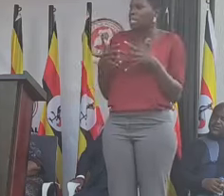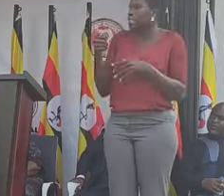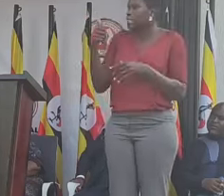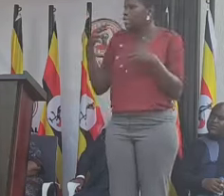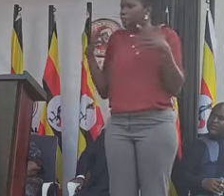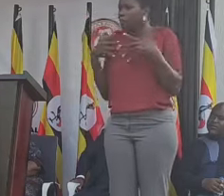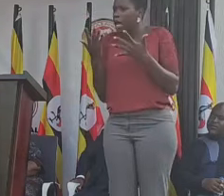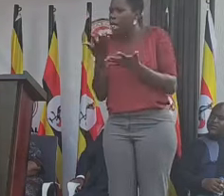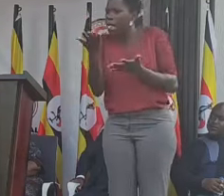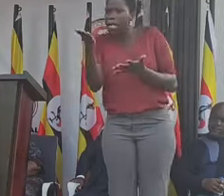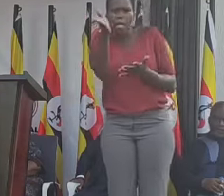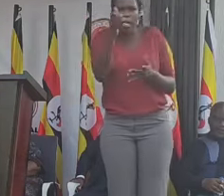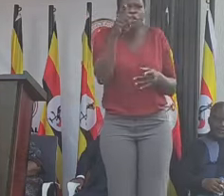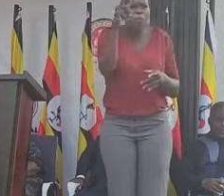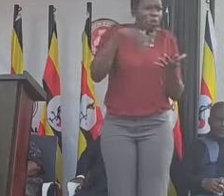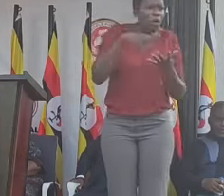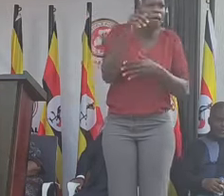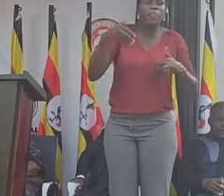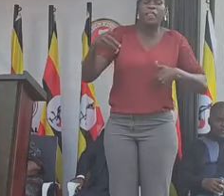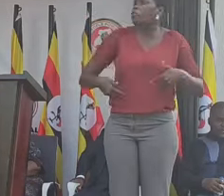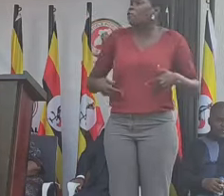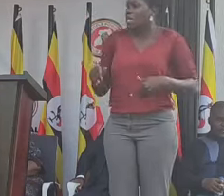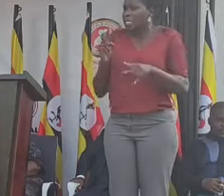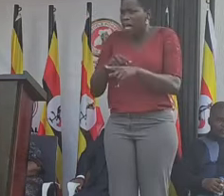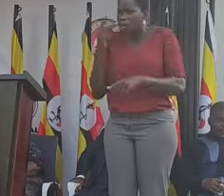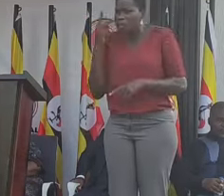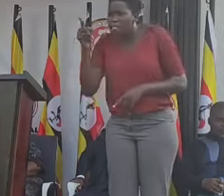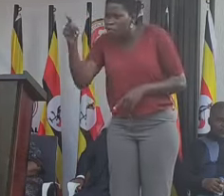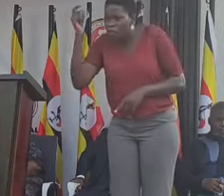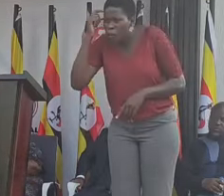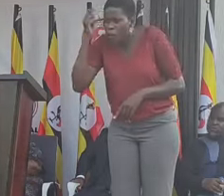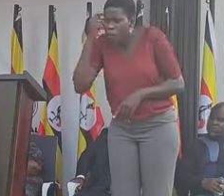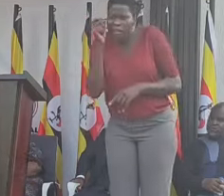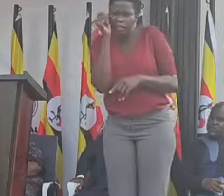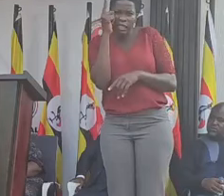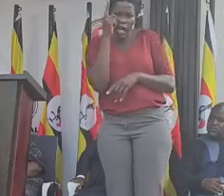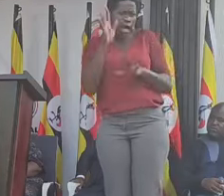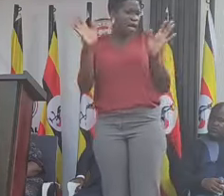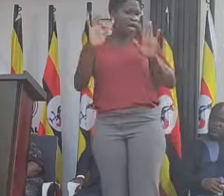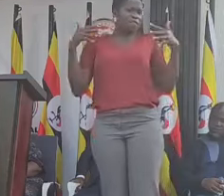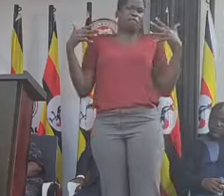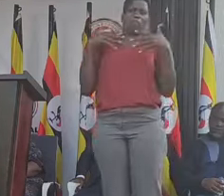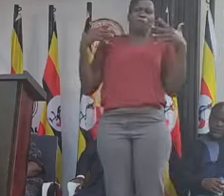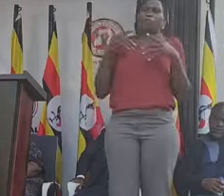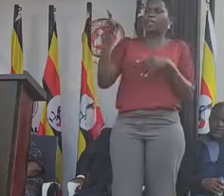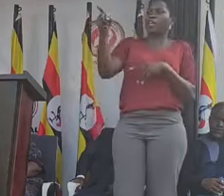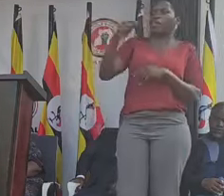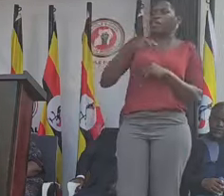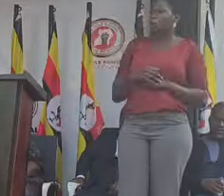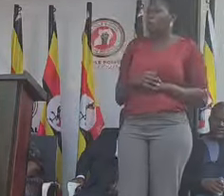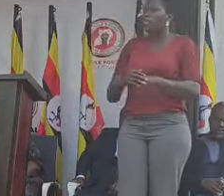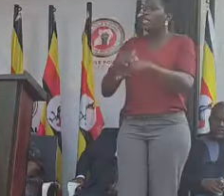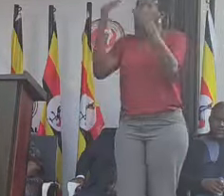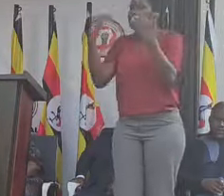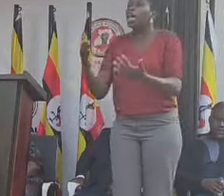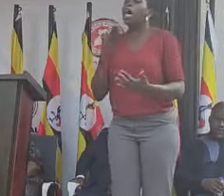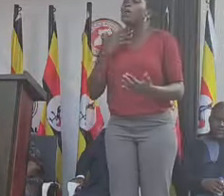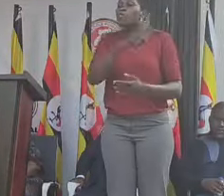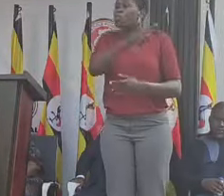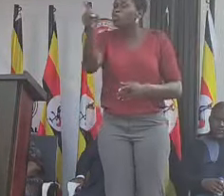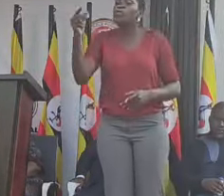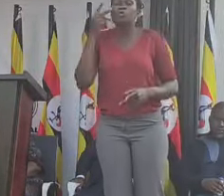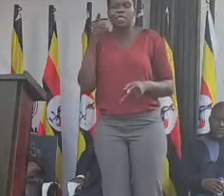yenna naddala mu abato buli gw'alaba ng'obwongo bwe bulabayo amutya nnyo nnyo nnyo nnyo. So njagala wano